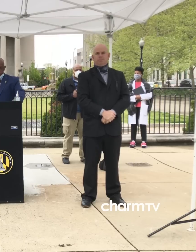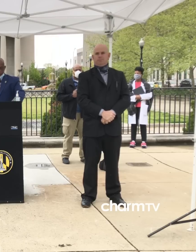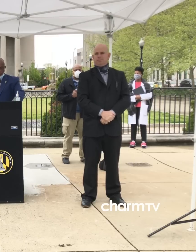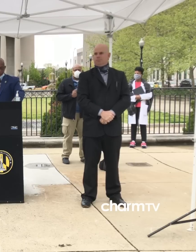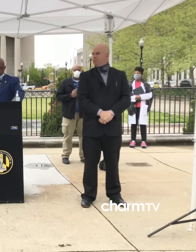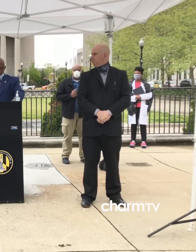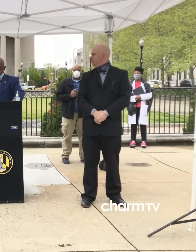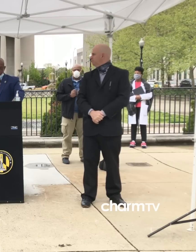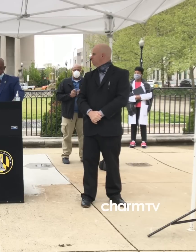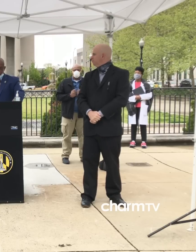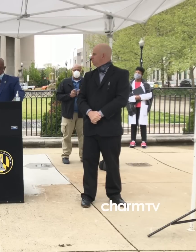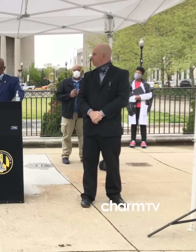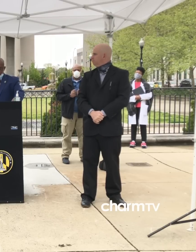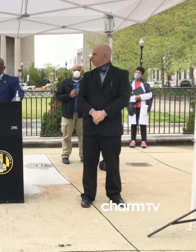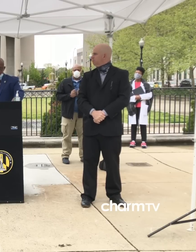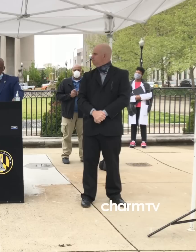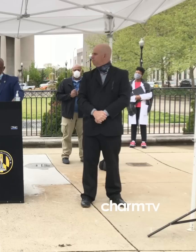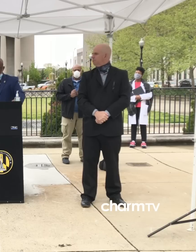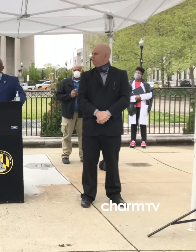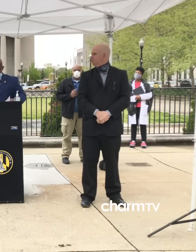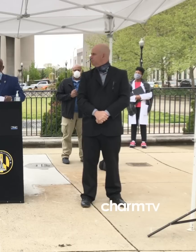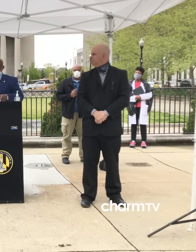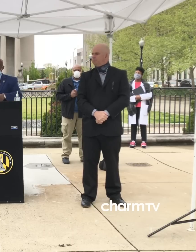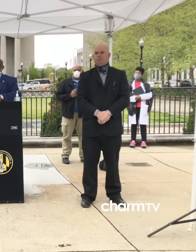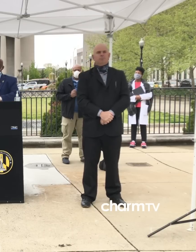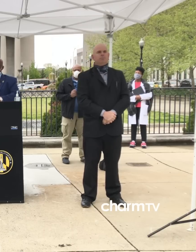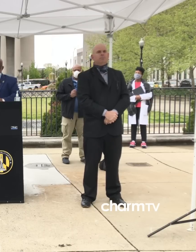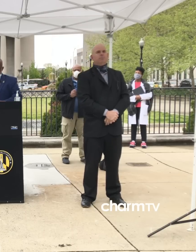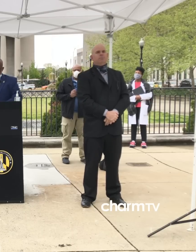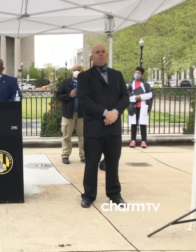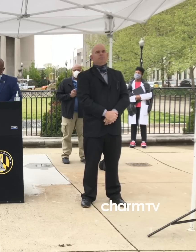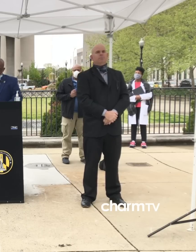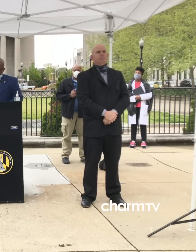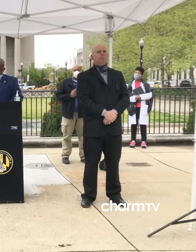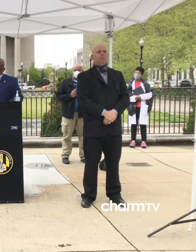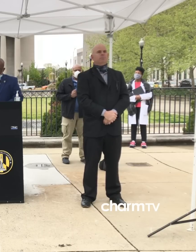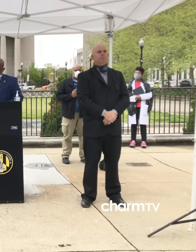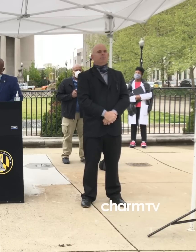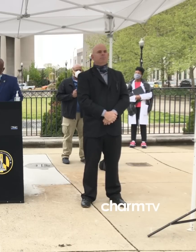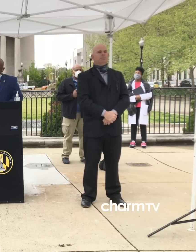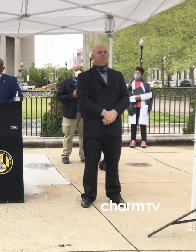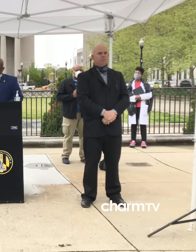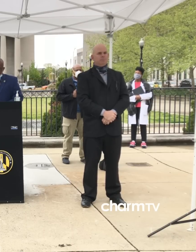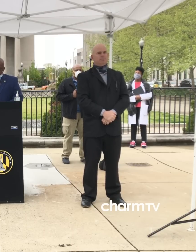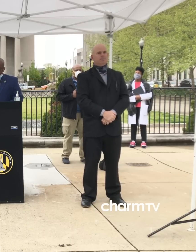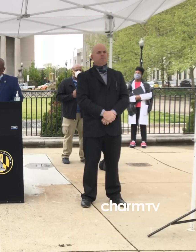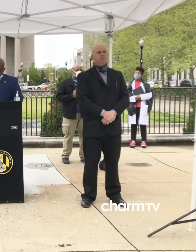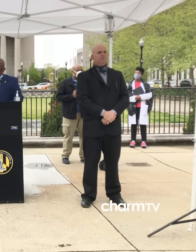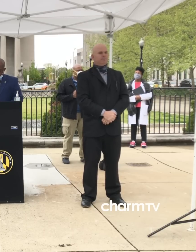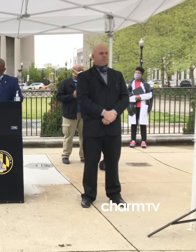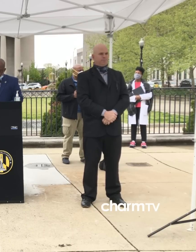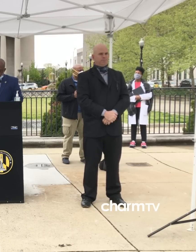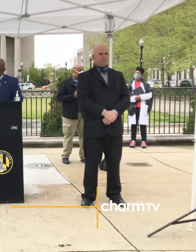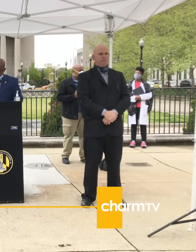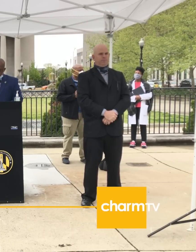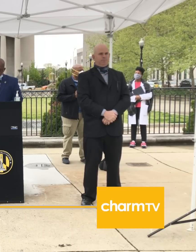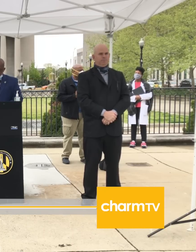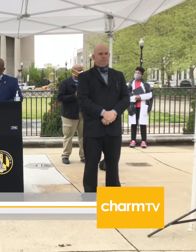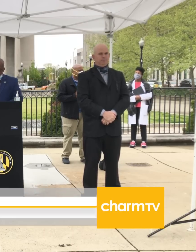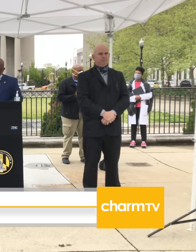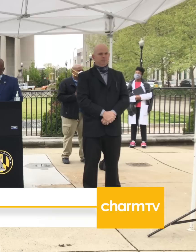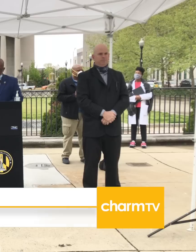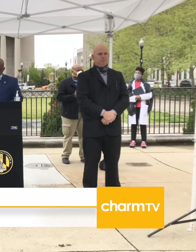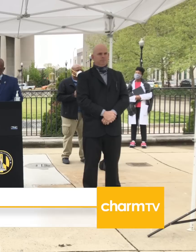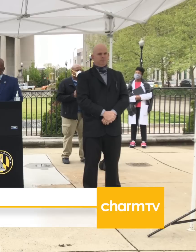now. Please, please, be with me. Help us push the fact that putting people in